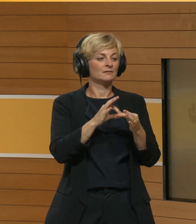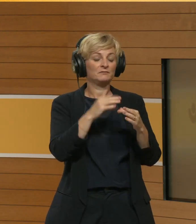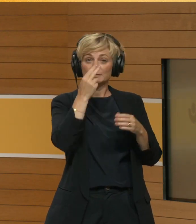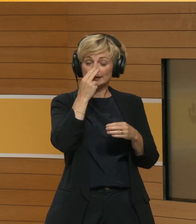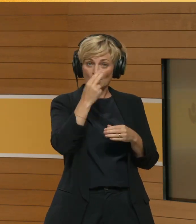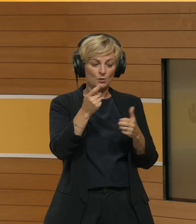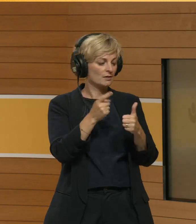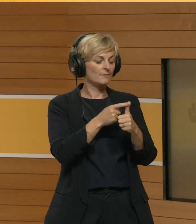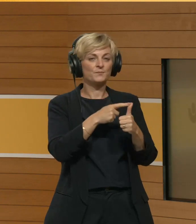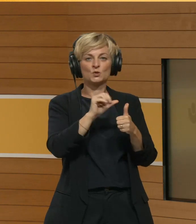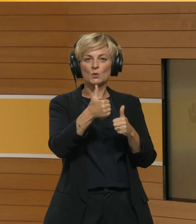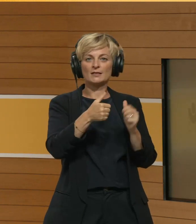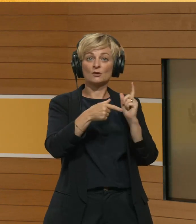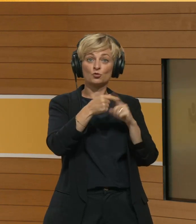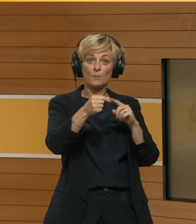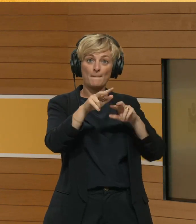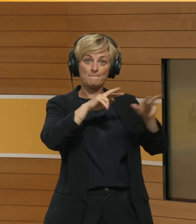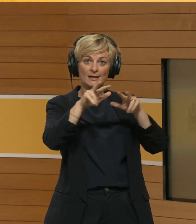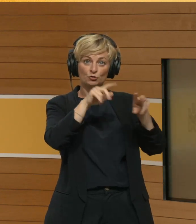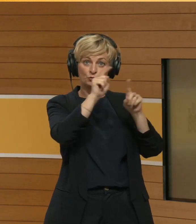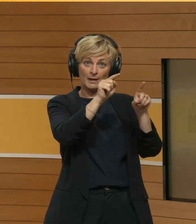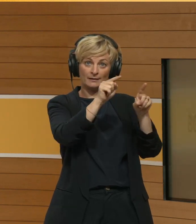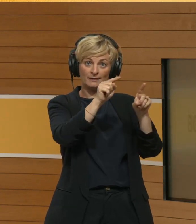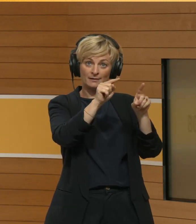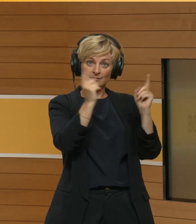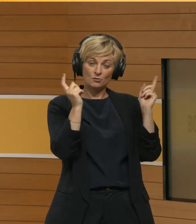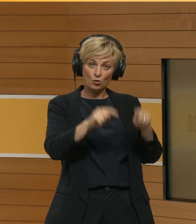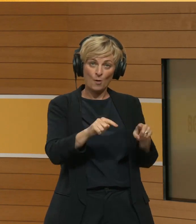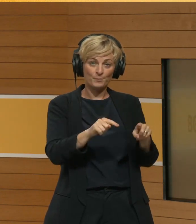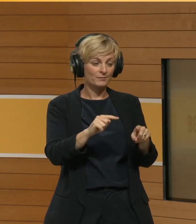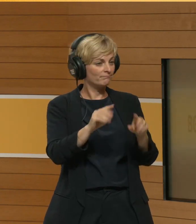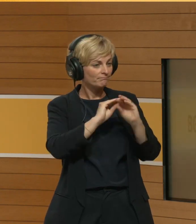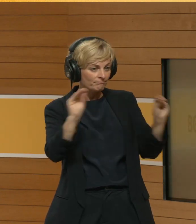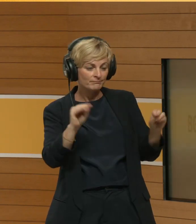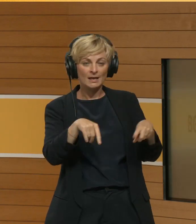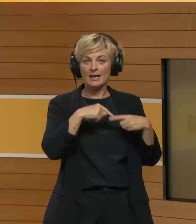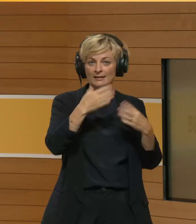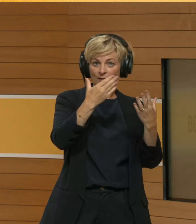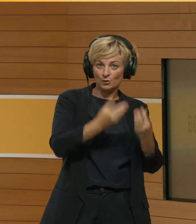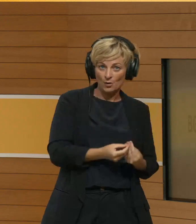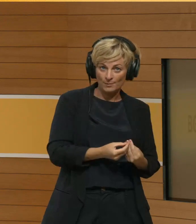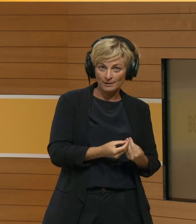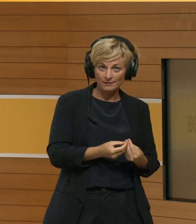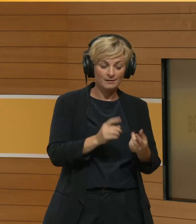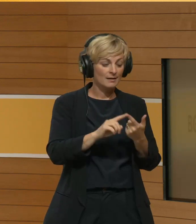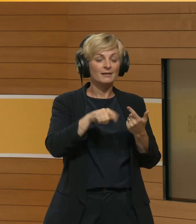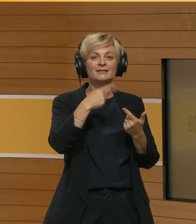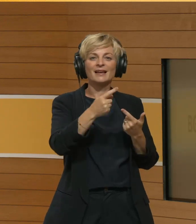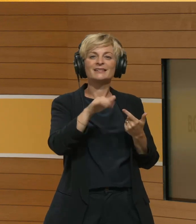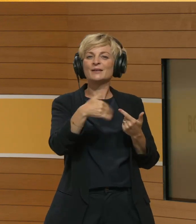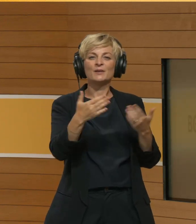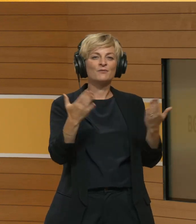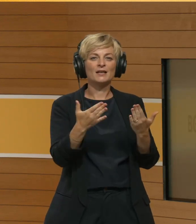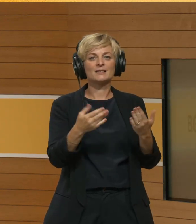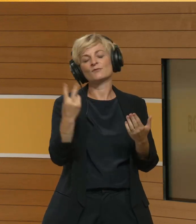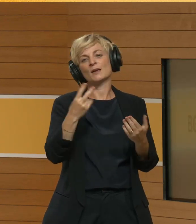It's always point 1 in the agenda. Then we have a little speed dating, so that the people can get to know each other. And what you have